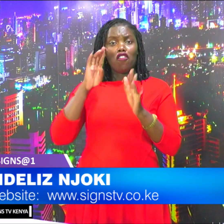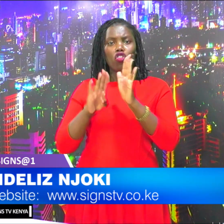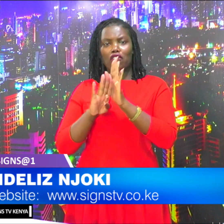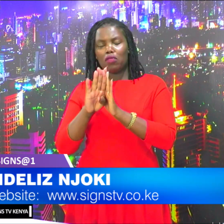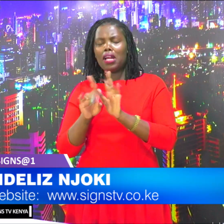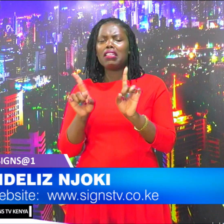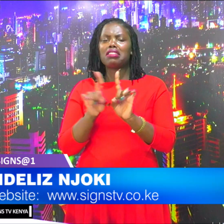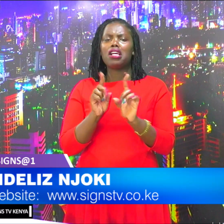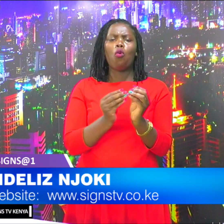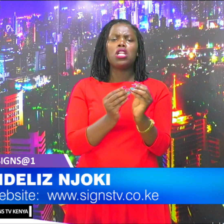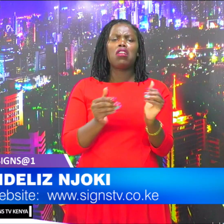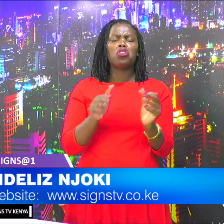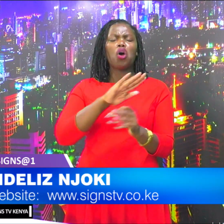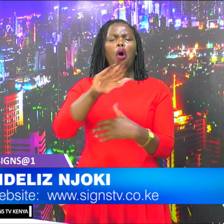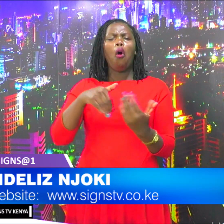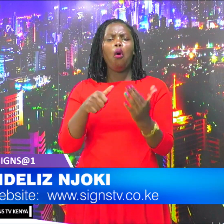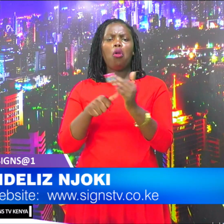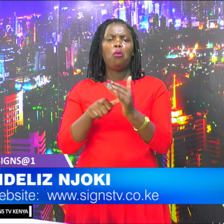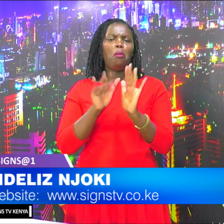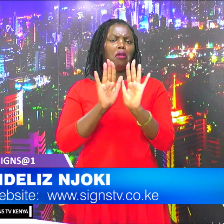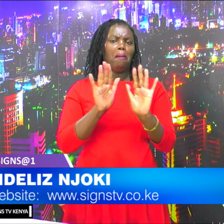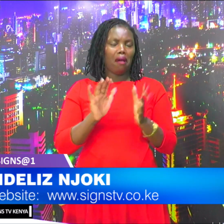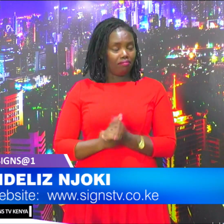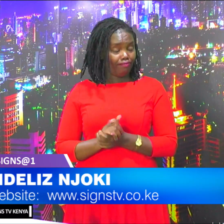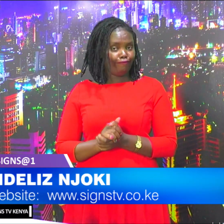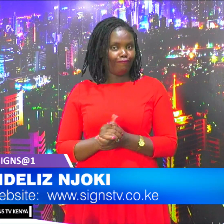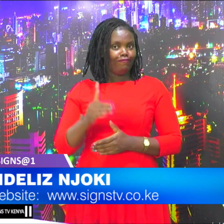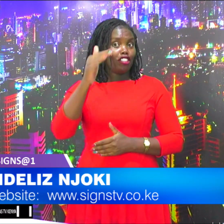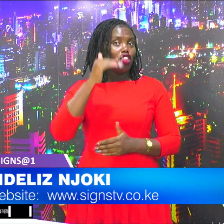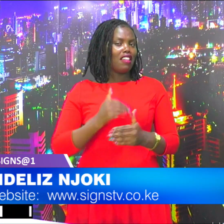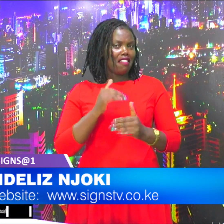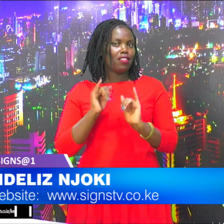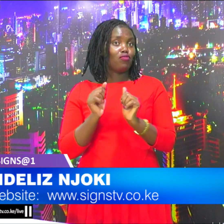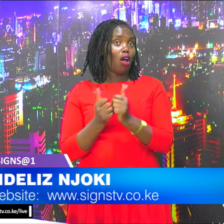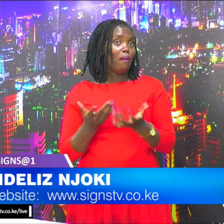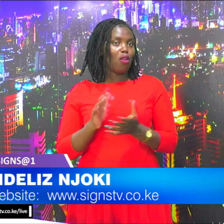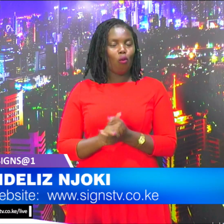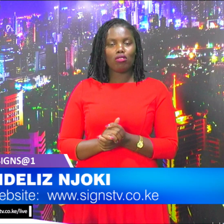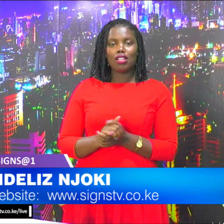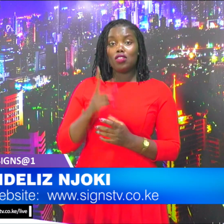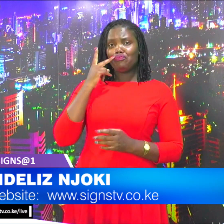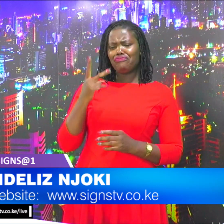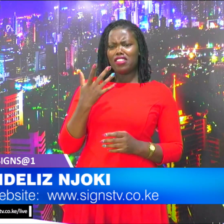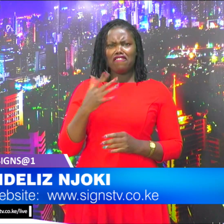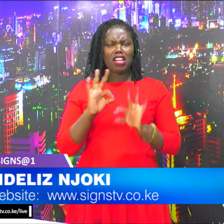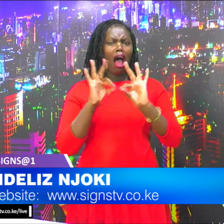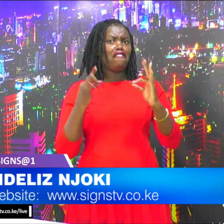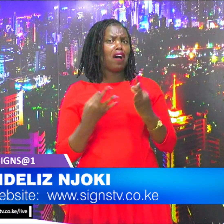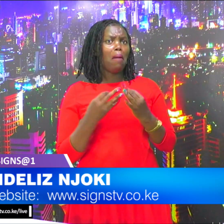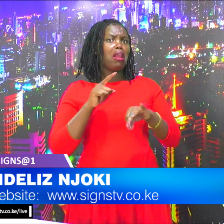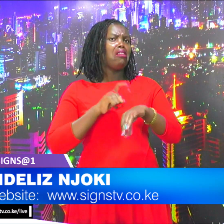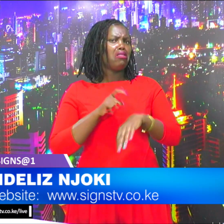Now you've heard it yourself. Unity is important for the development and solve all the problems in those